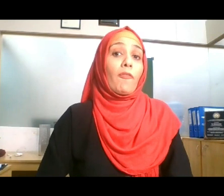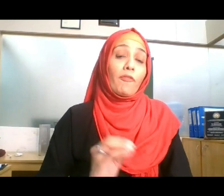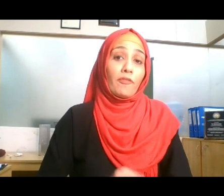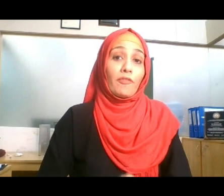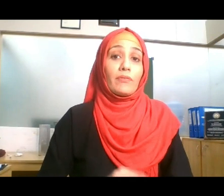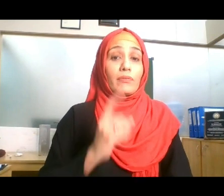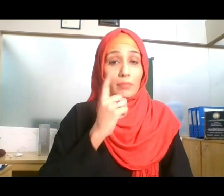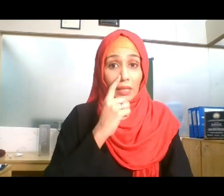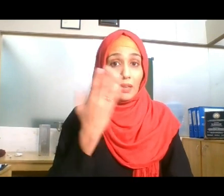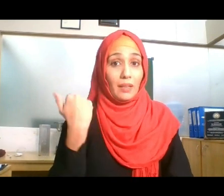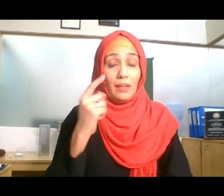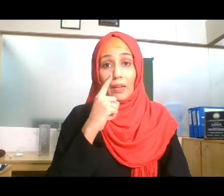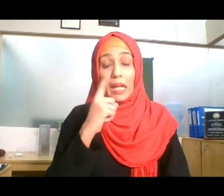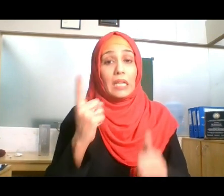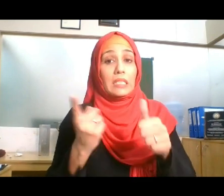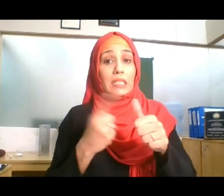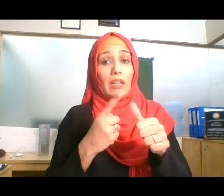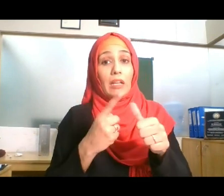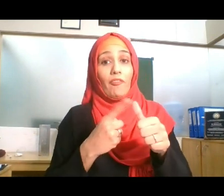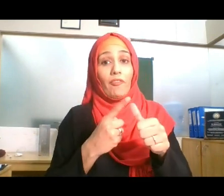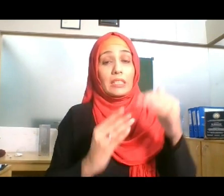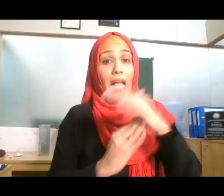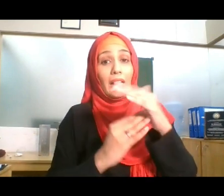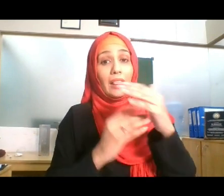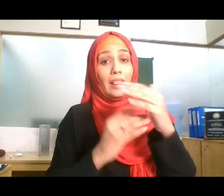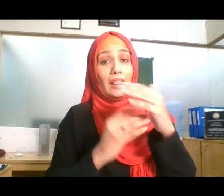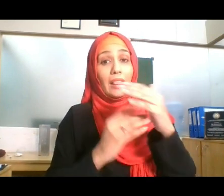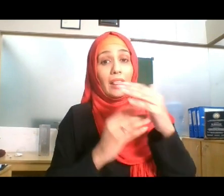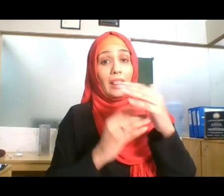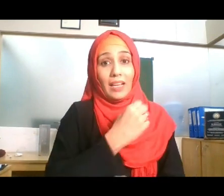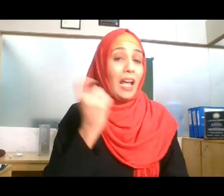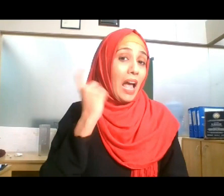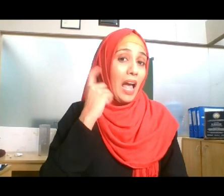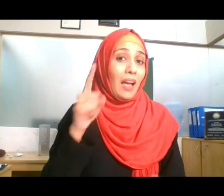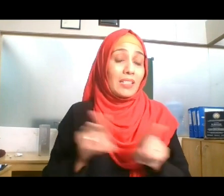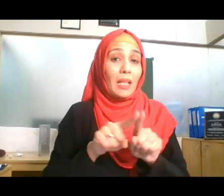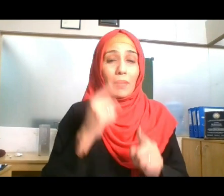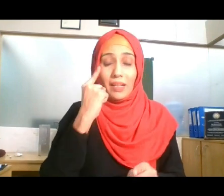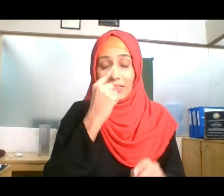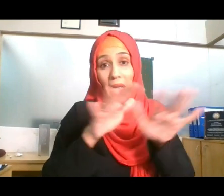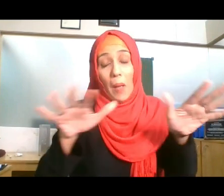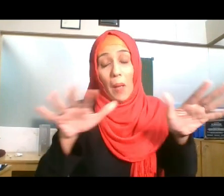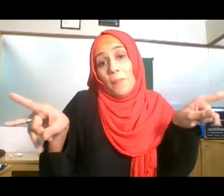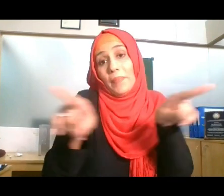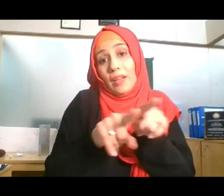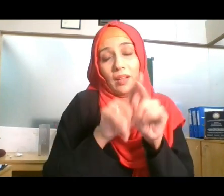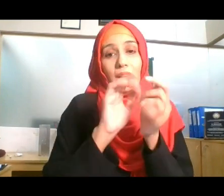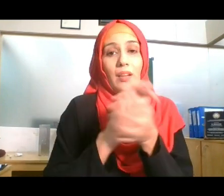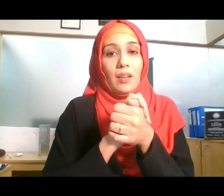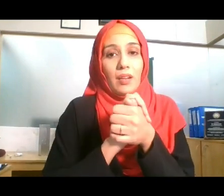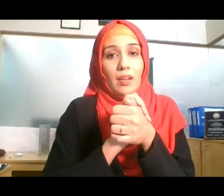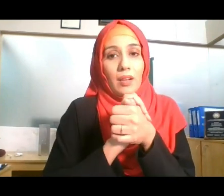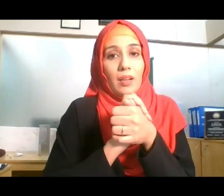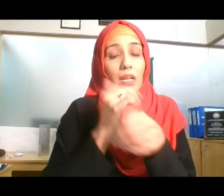presence, I hope she could be the voice of people with particularly visual impairment. And I say this